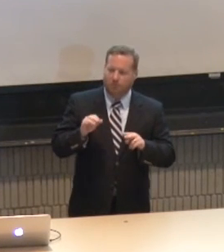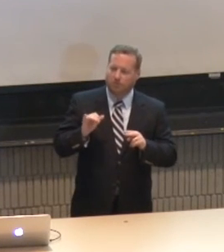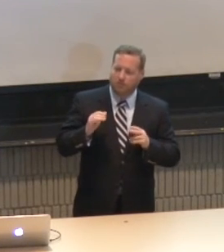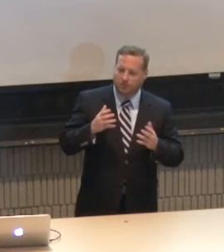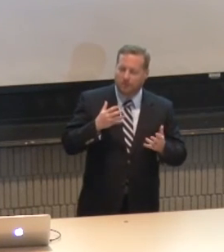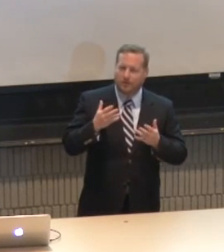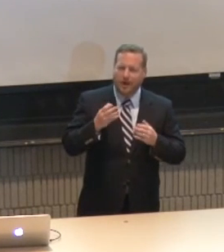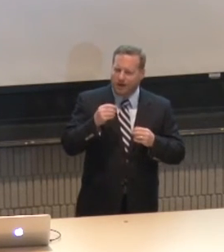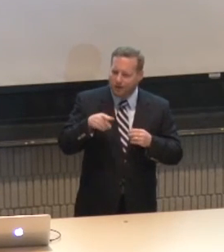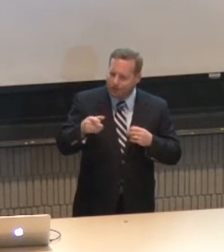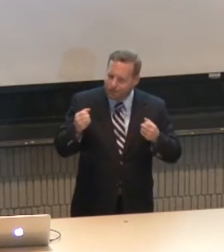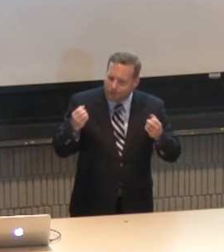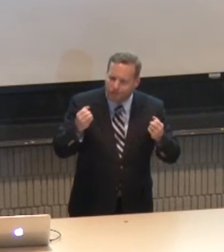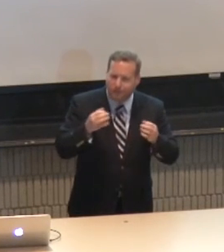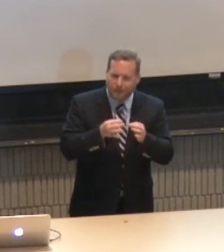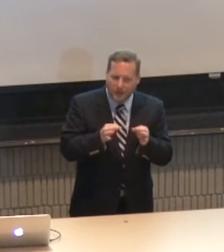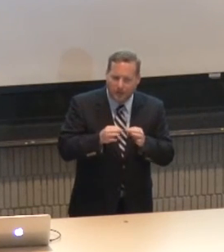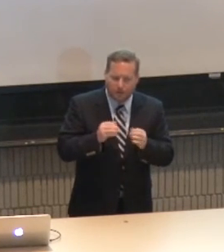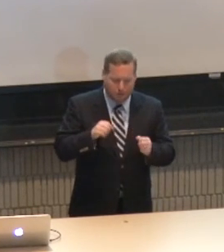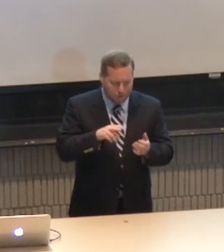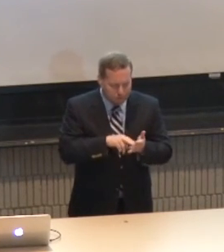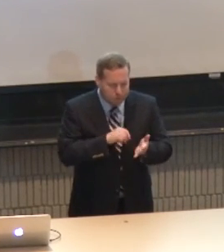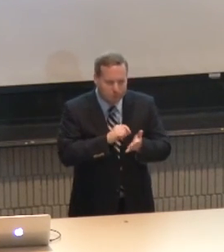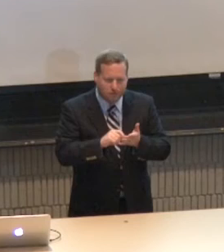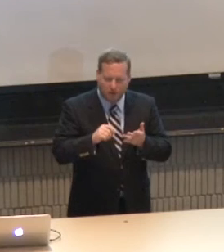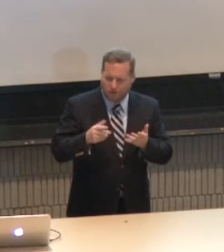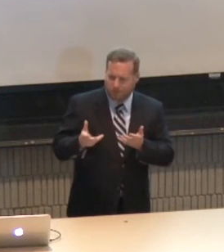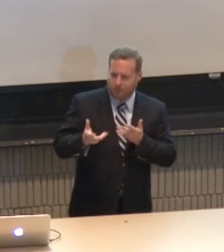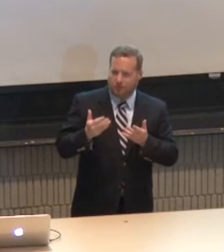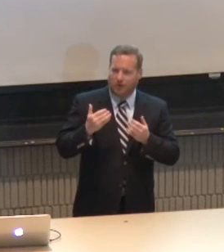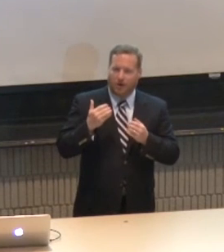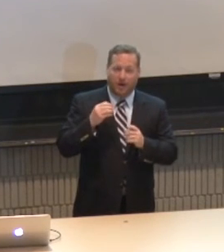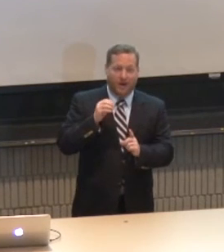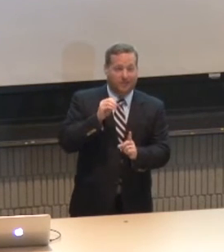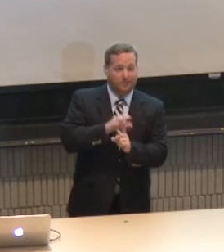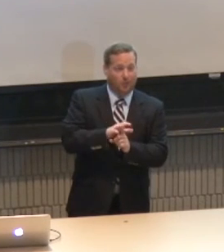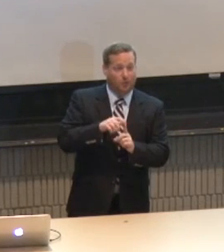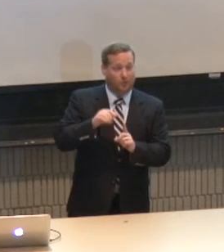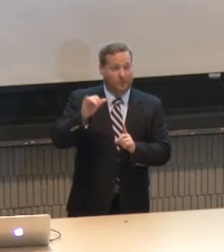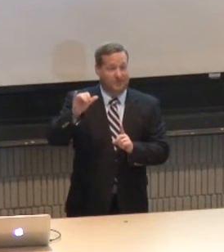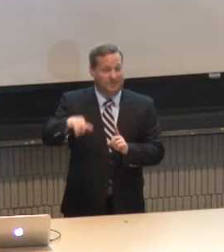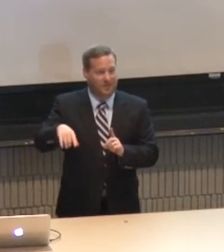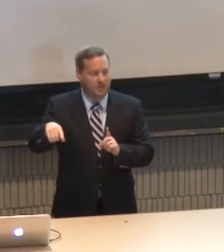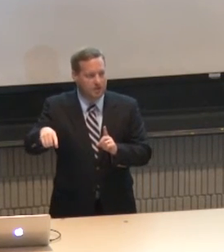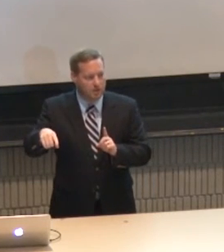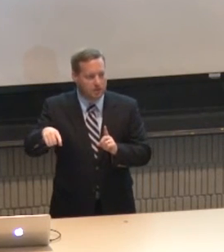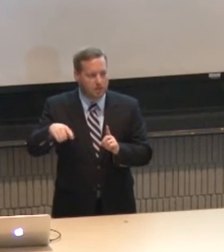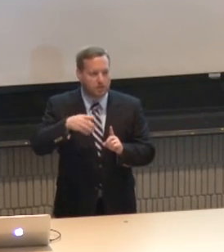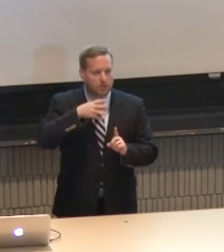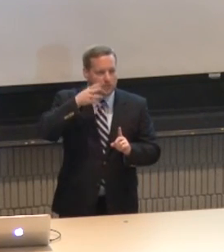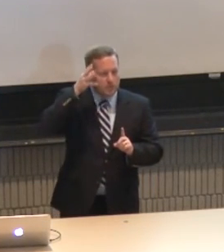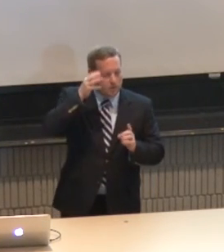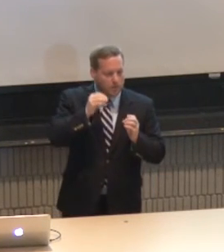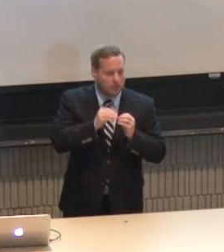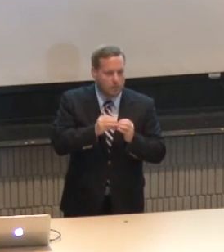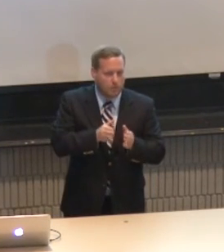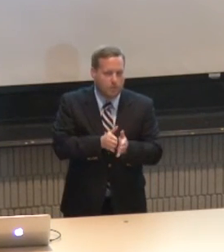but it provides role modeling and resources for both the child and the parents. And it's exposure to